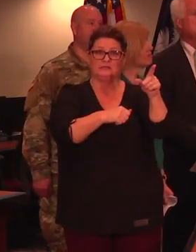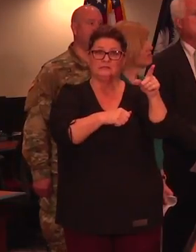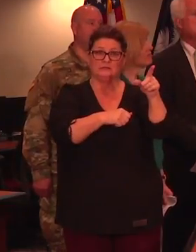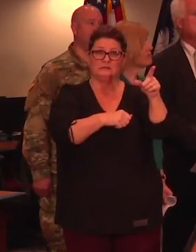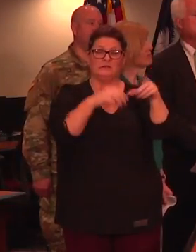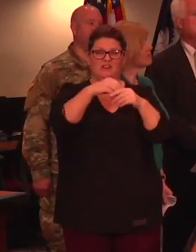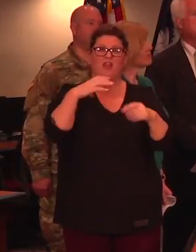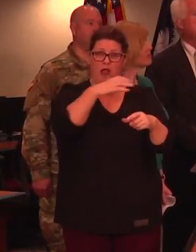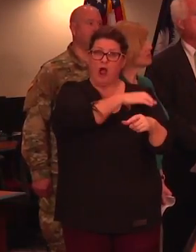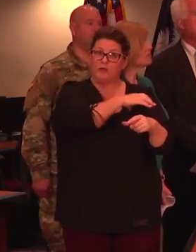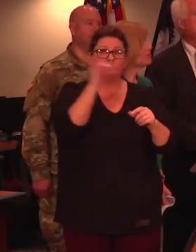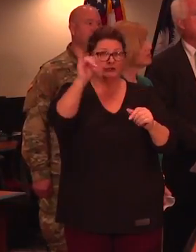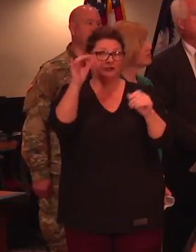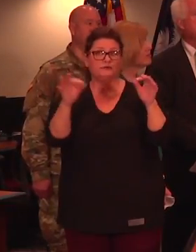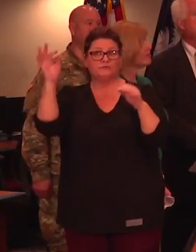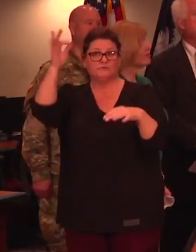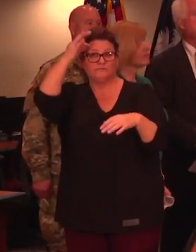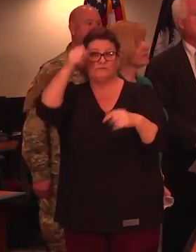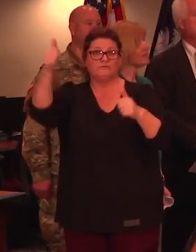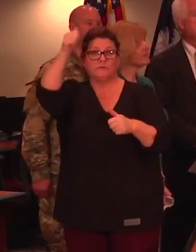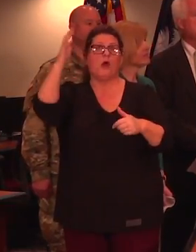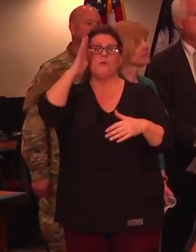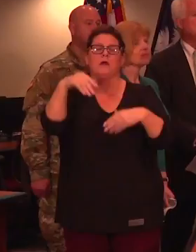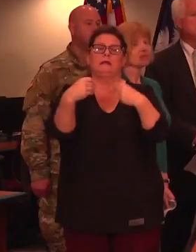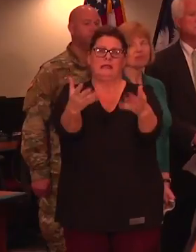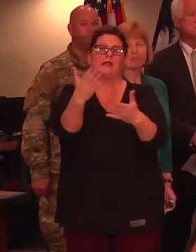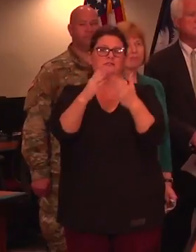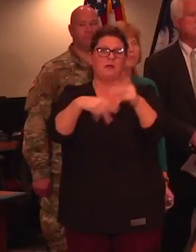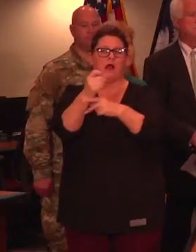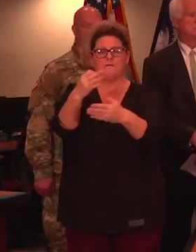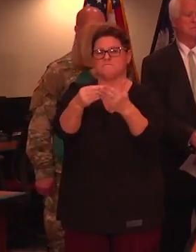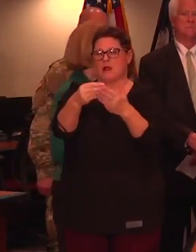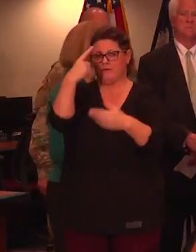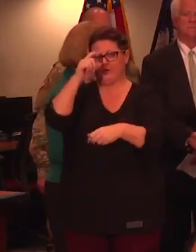in Congress, and there will be some relief for employees. Dr. Bell,